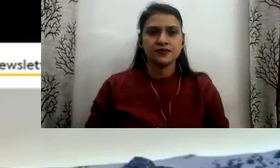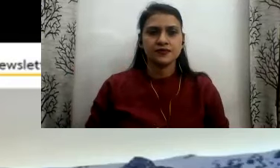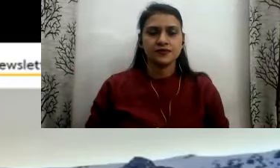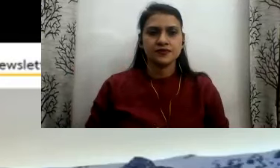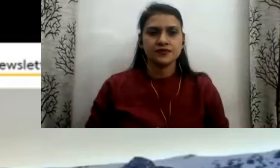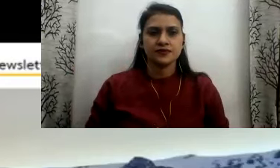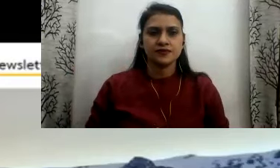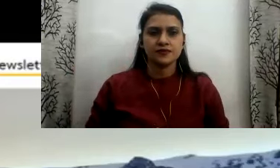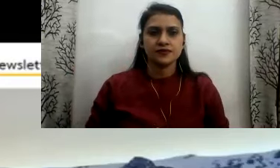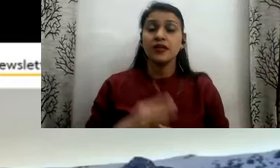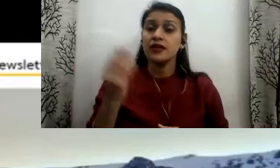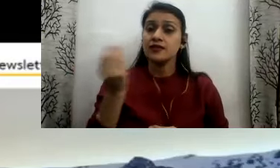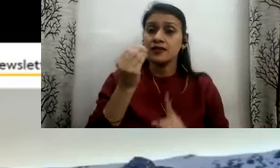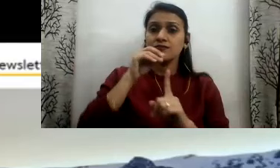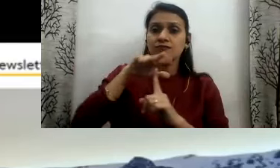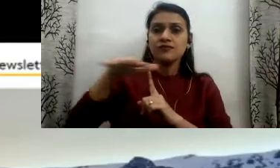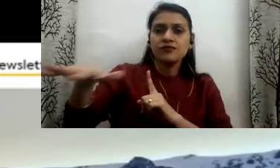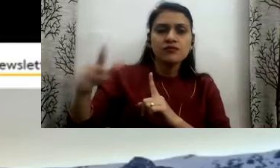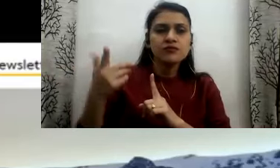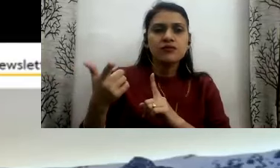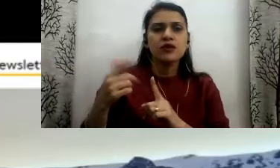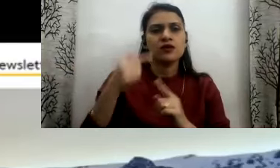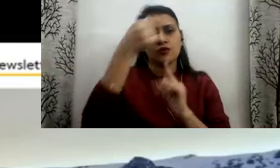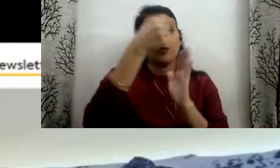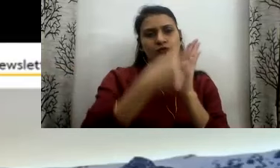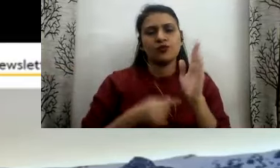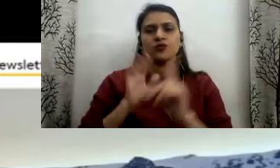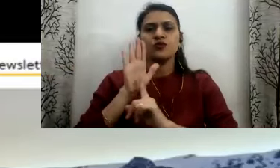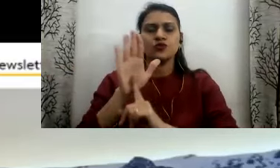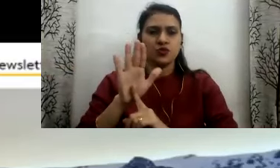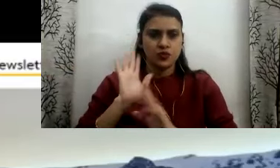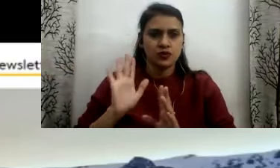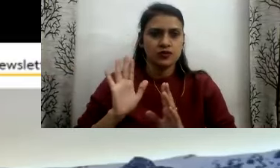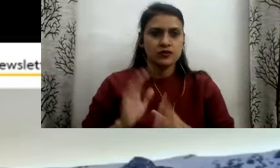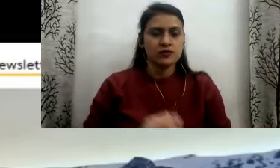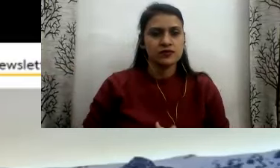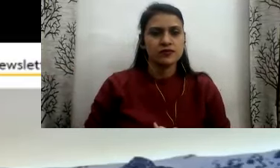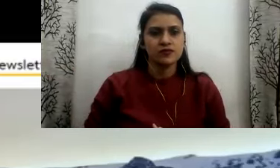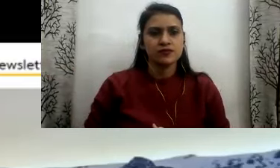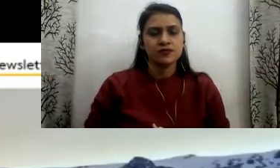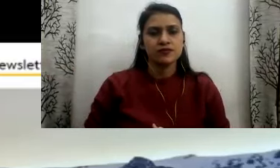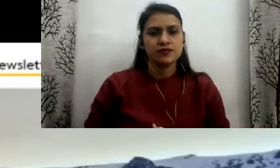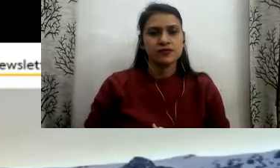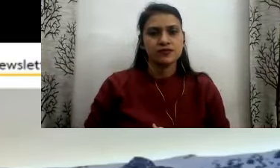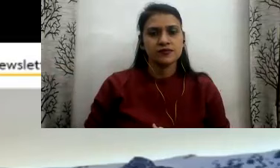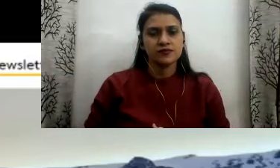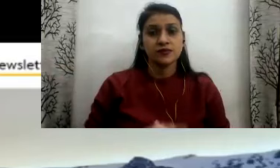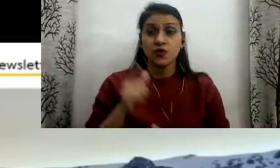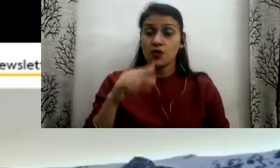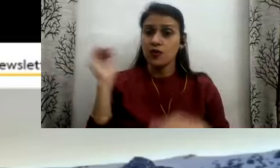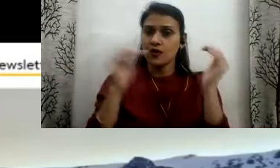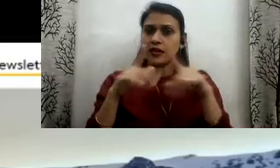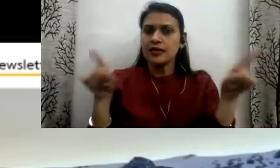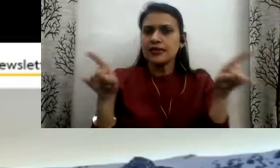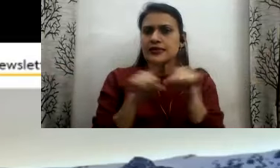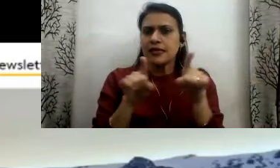These are some effects that I wanted to collaborate on. I think you've written most of them, but